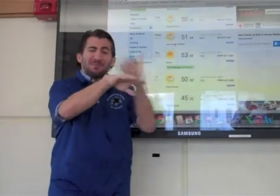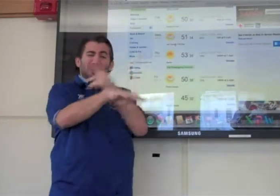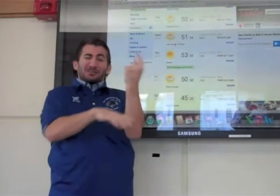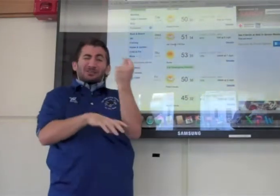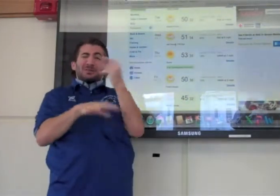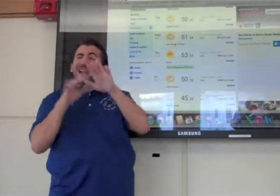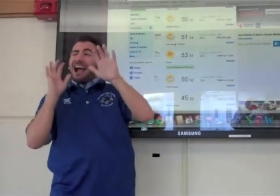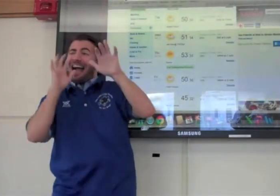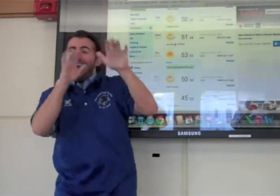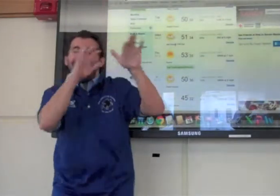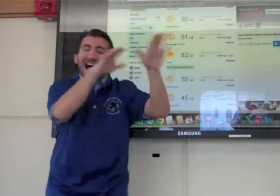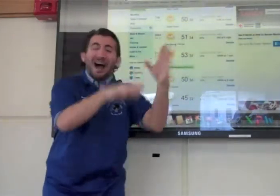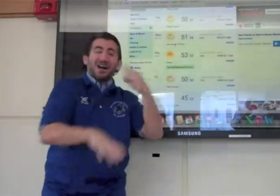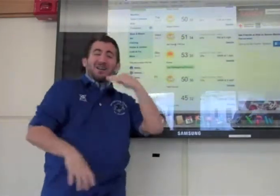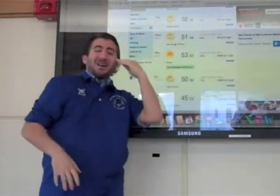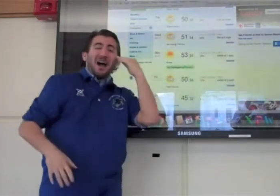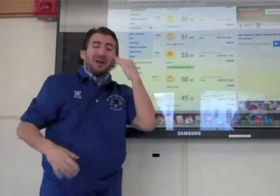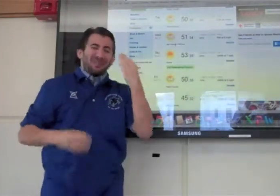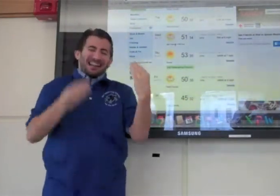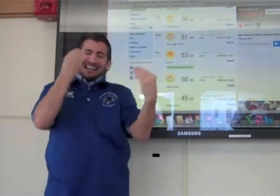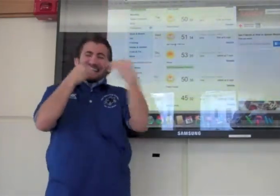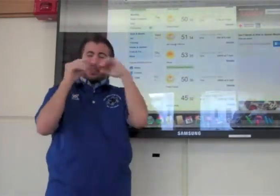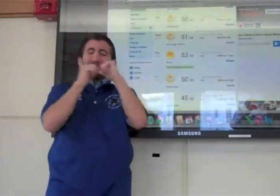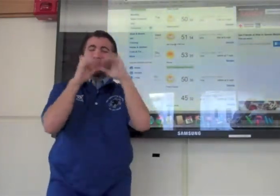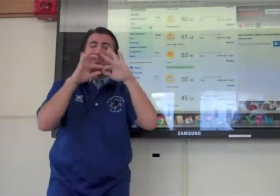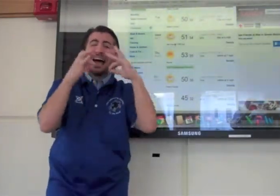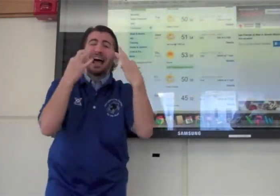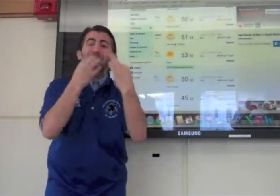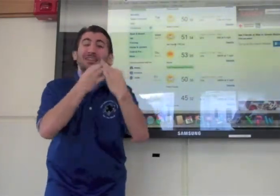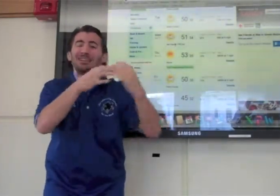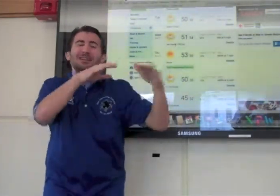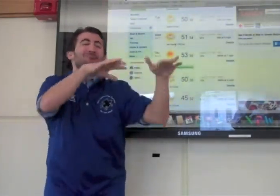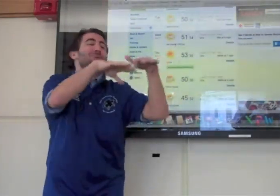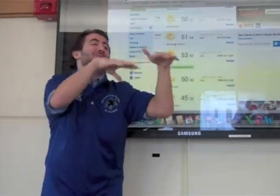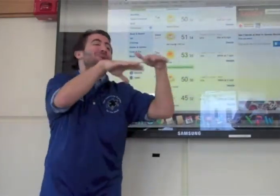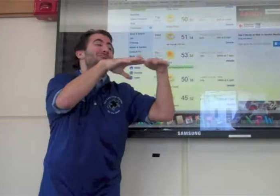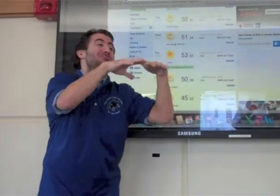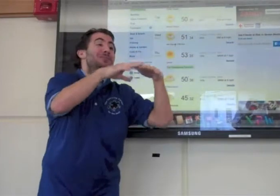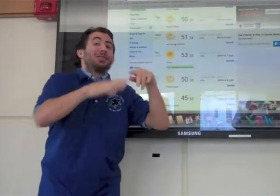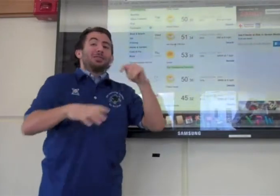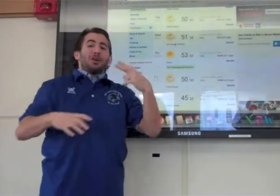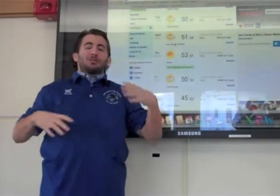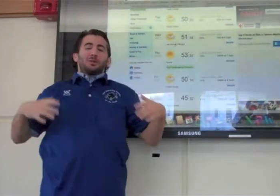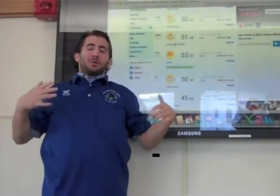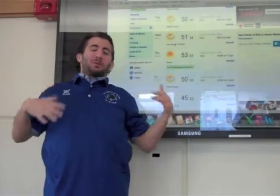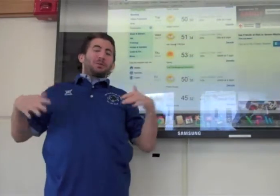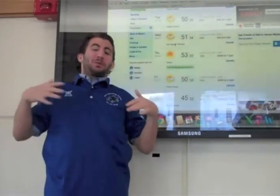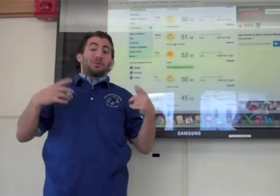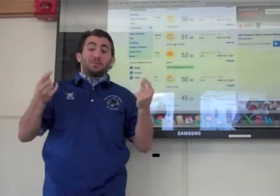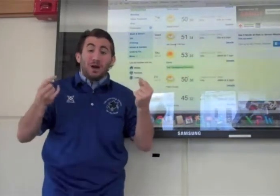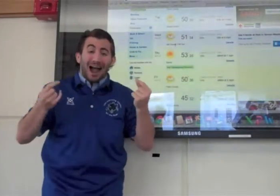And once we have our meal here, students afterwards will be heading home to enjoy Thanksgiving with their families.